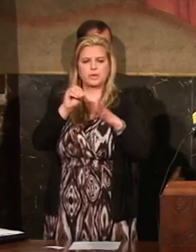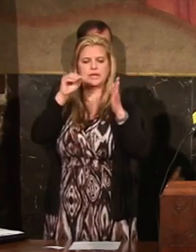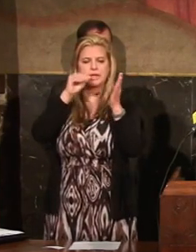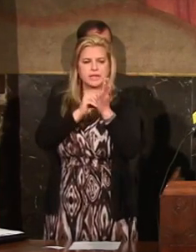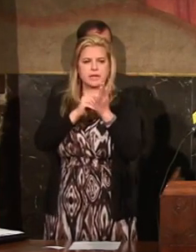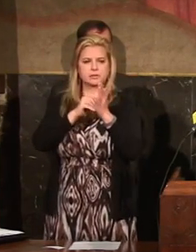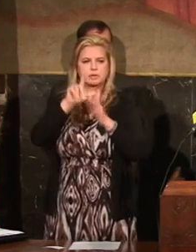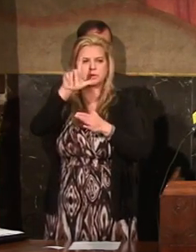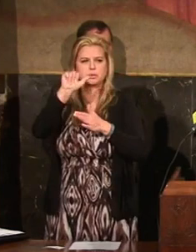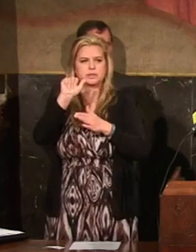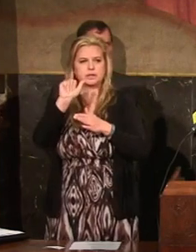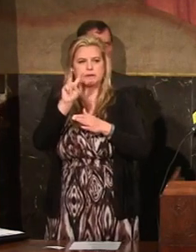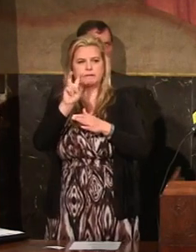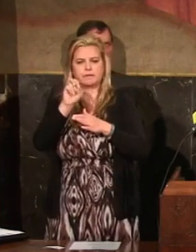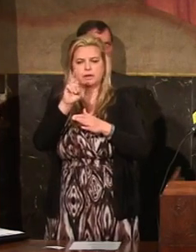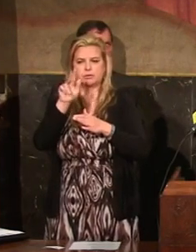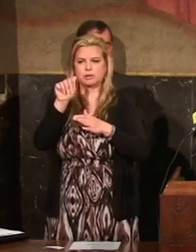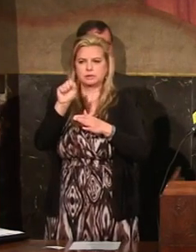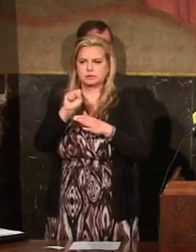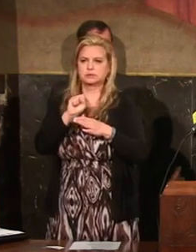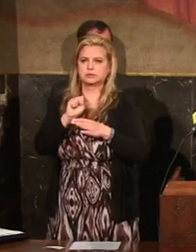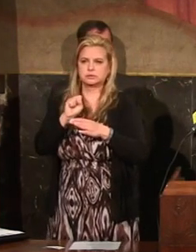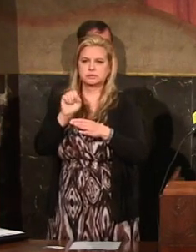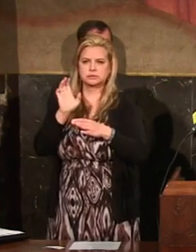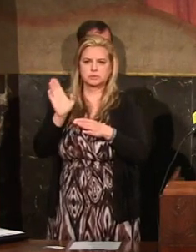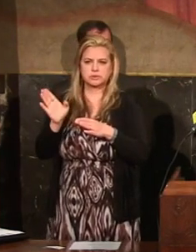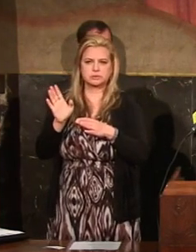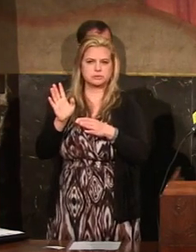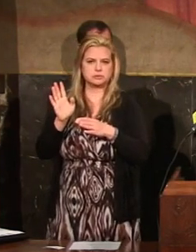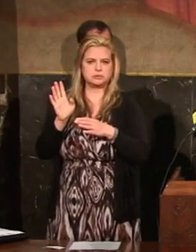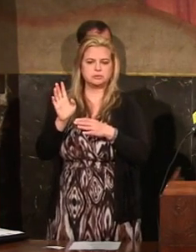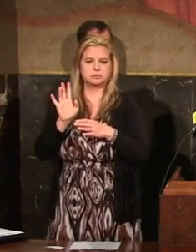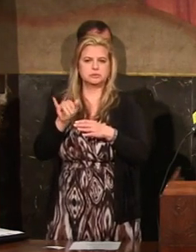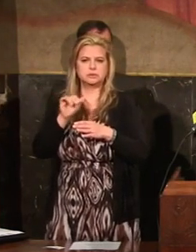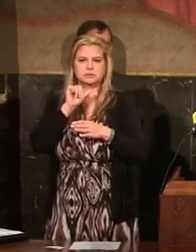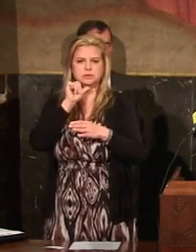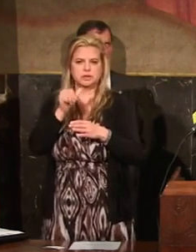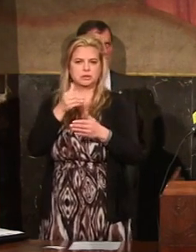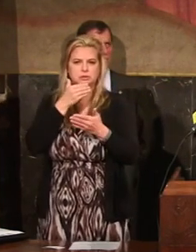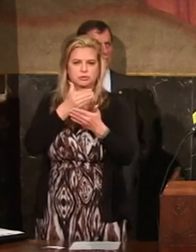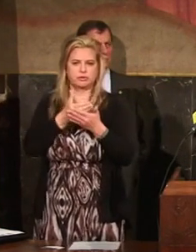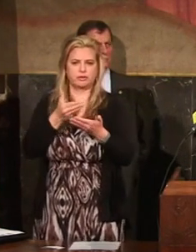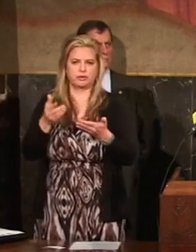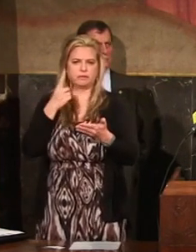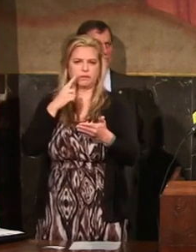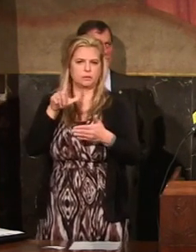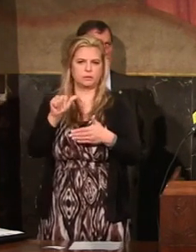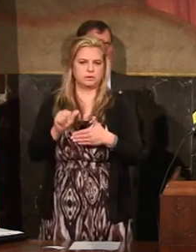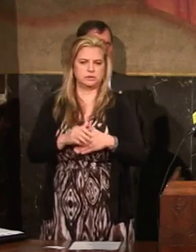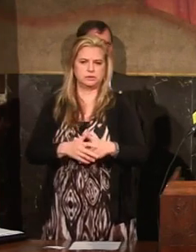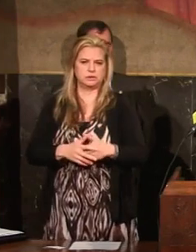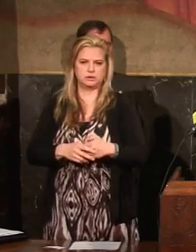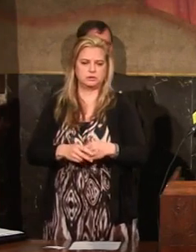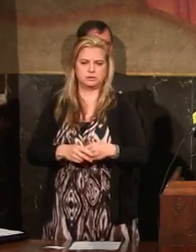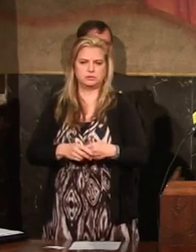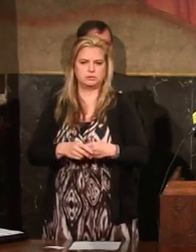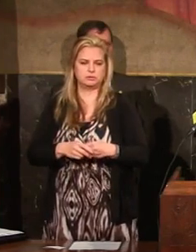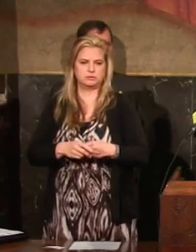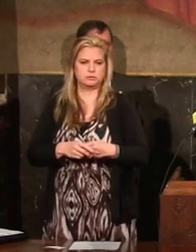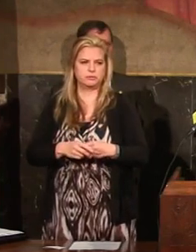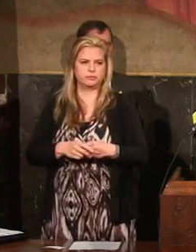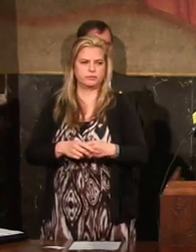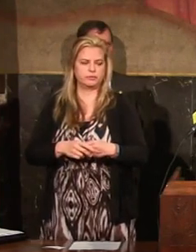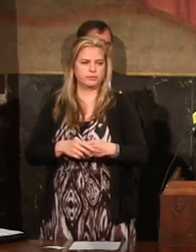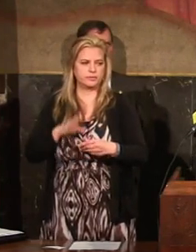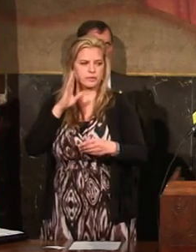340,000 Louisiana veterans. This would not be a good thing for Louisiana. I'm